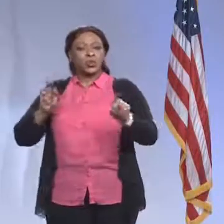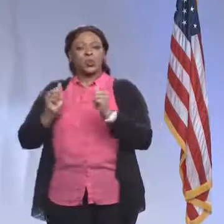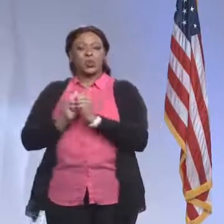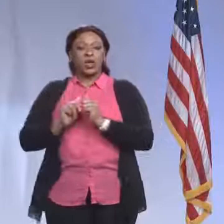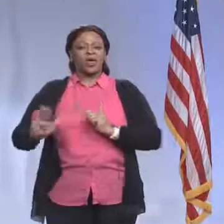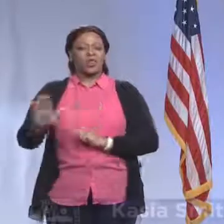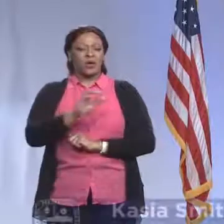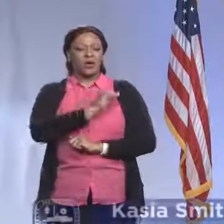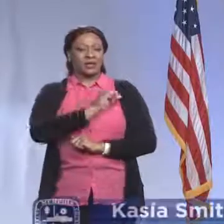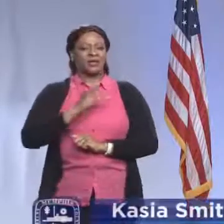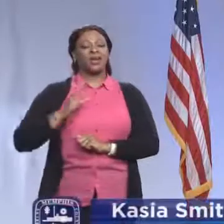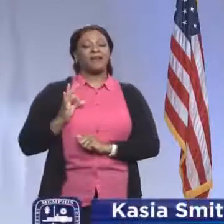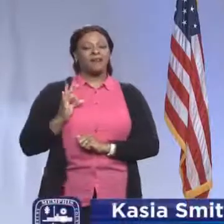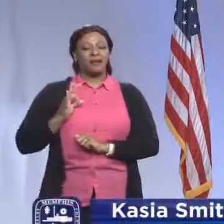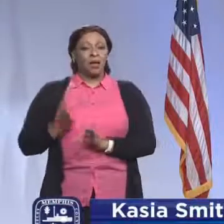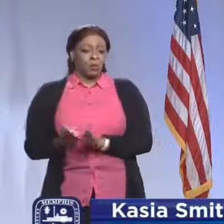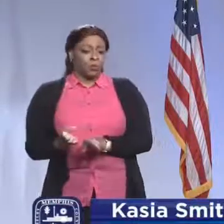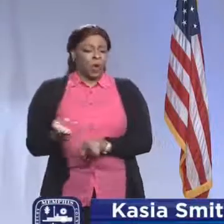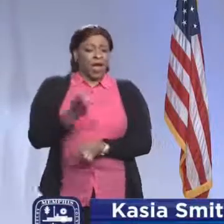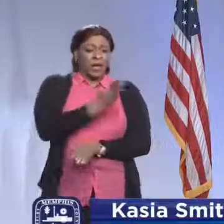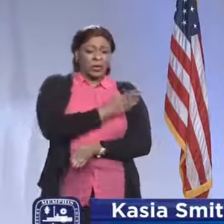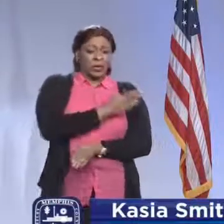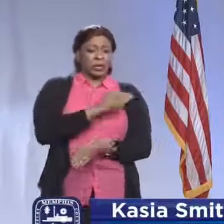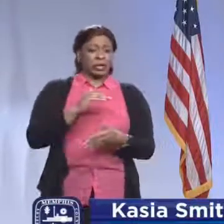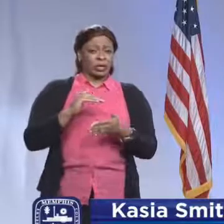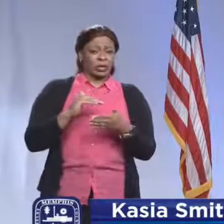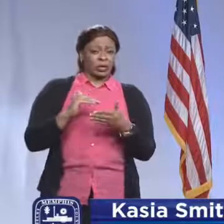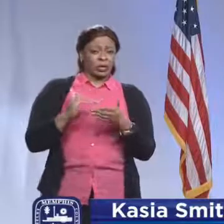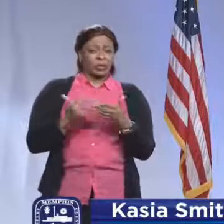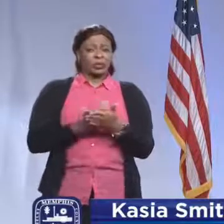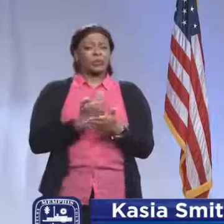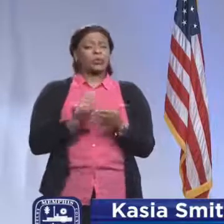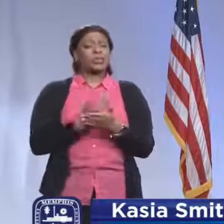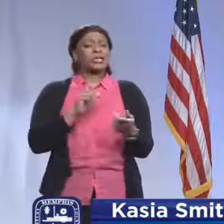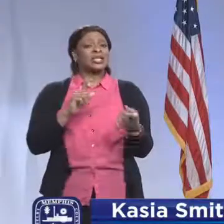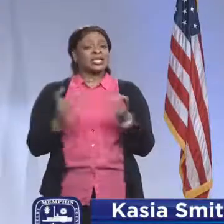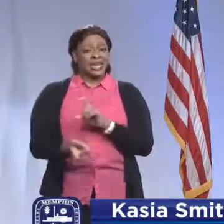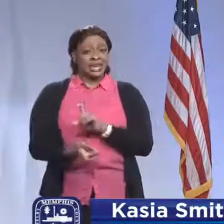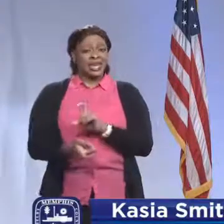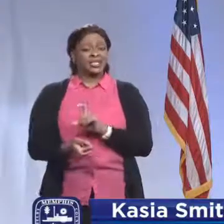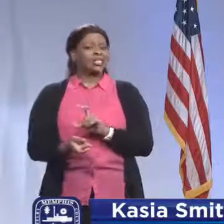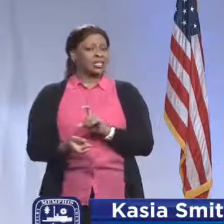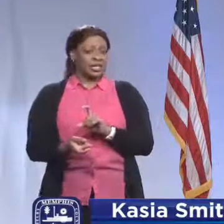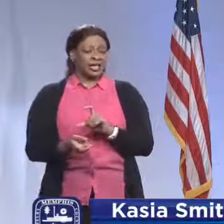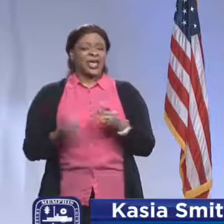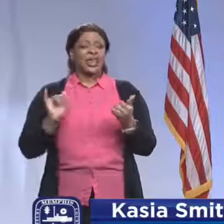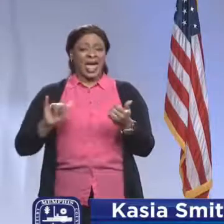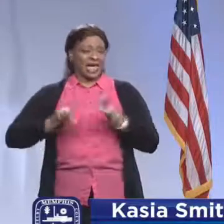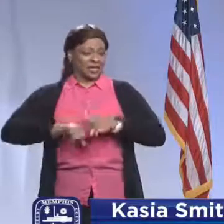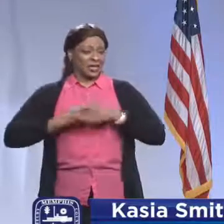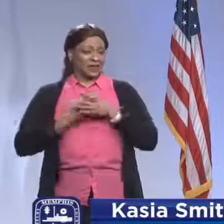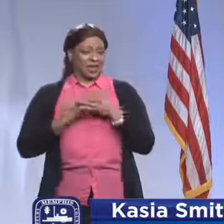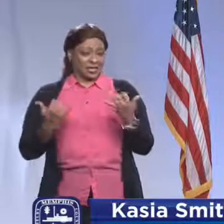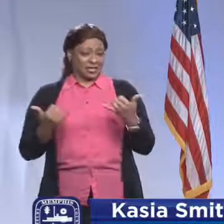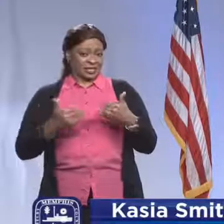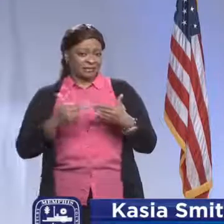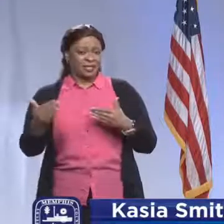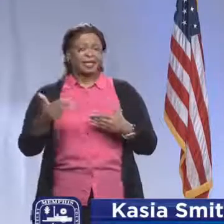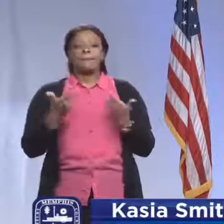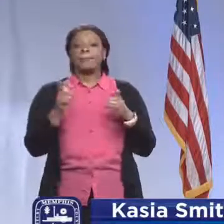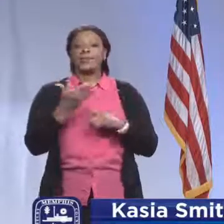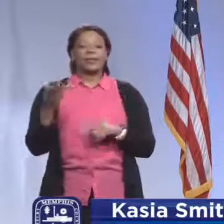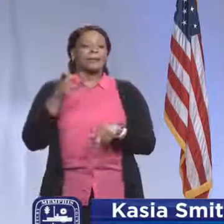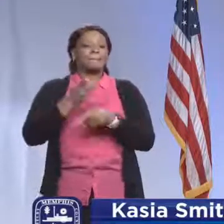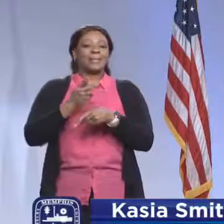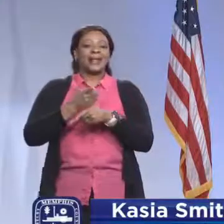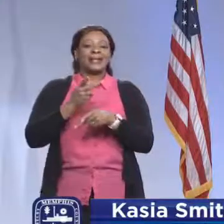staff. Prior to the new changes that have been in effect, the biggest thing for them was maintaining the